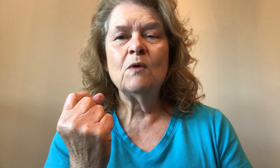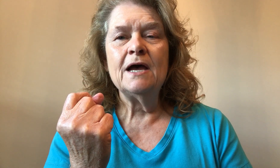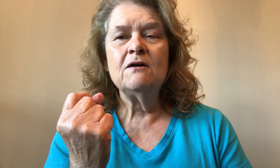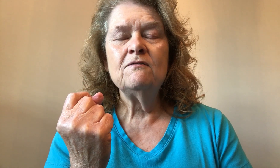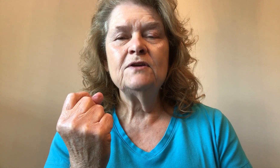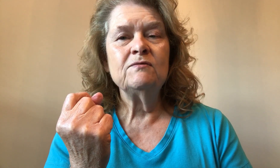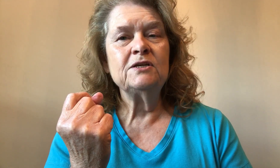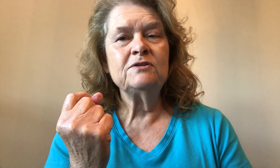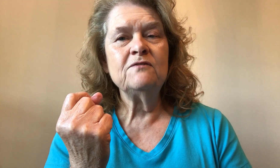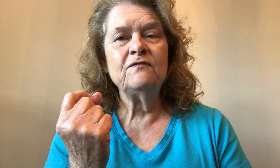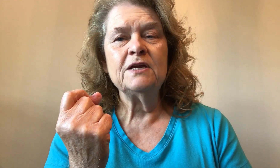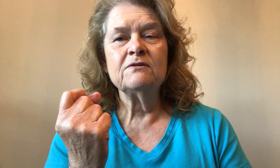12, you would do 2 fingers.